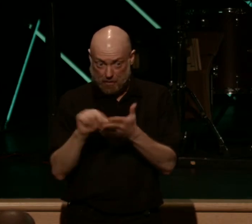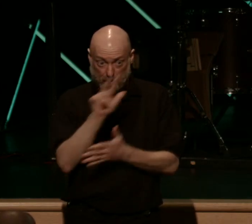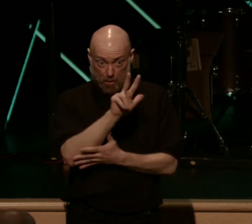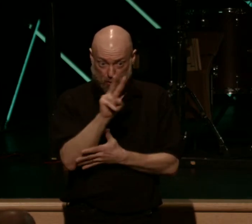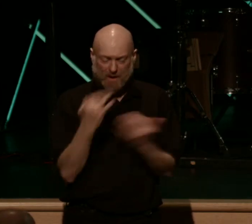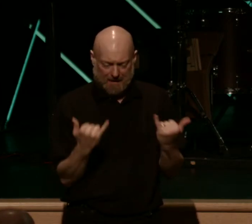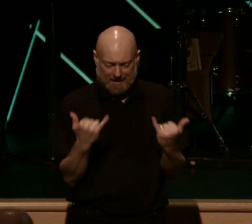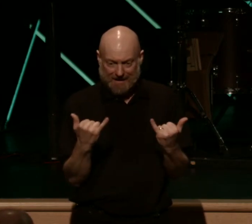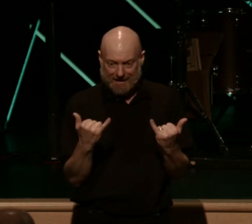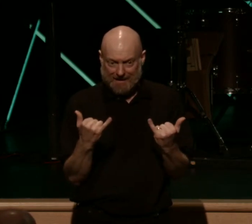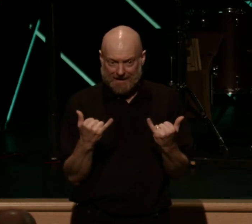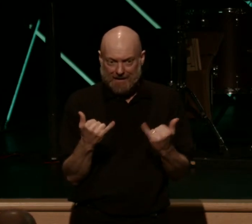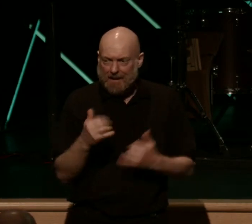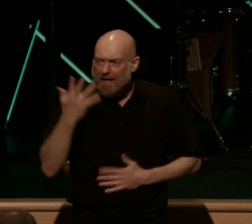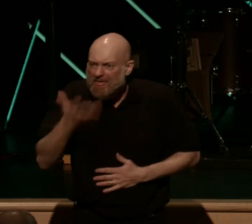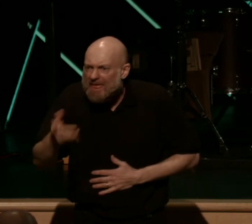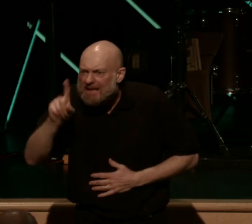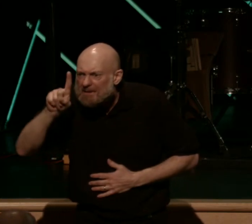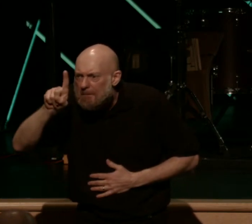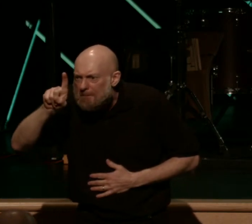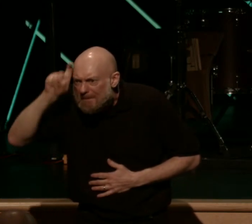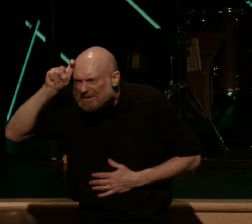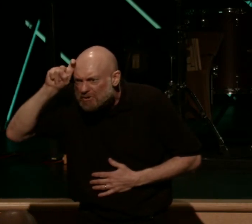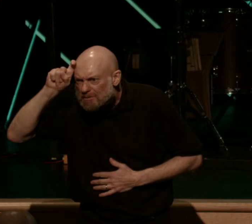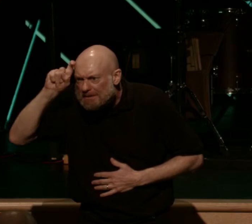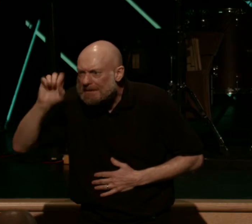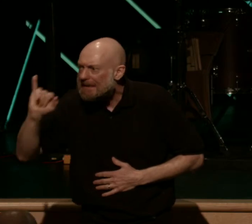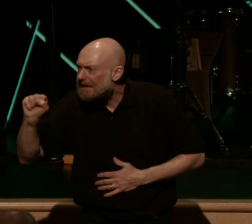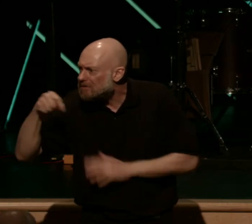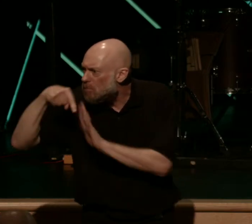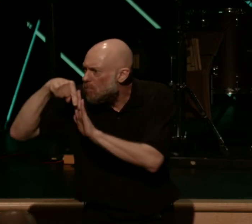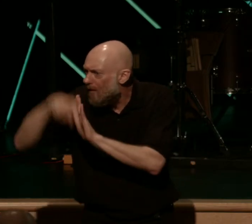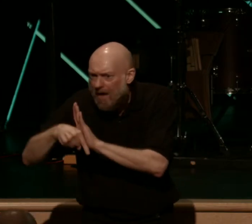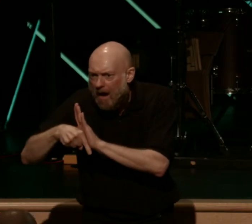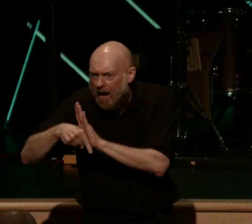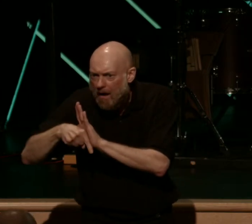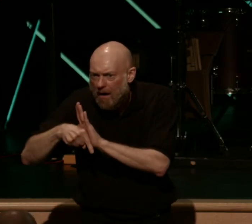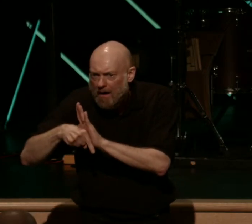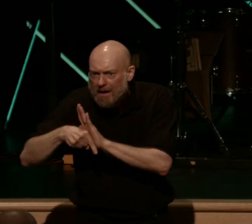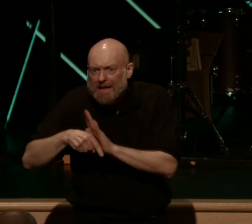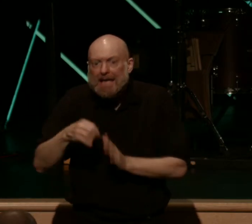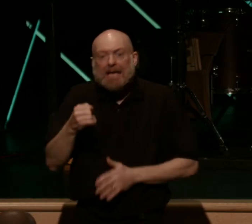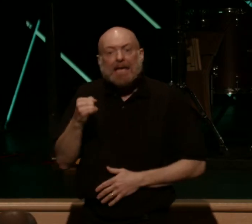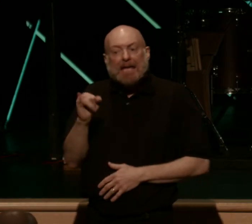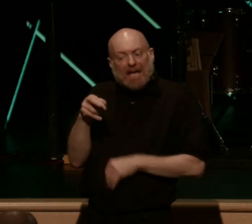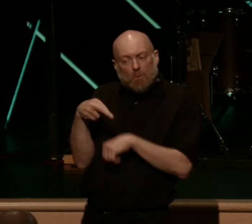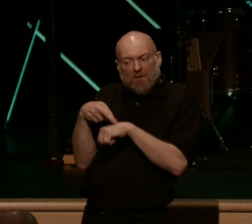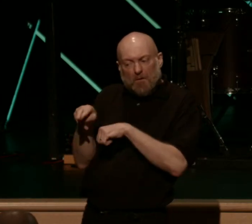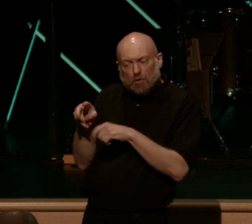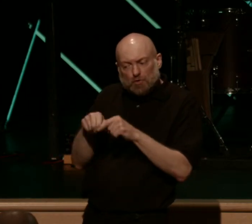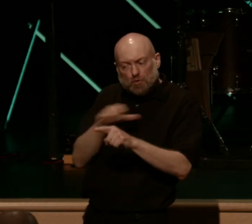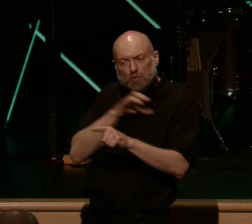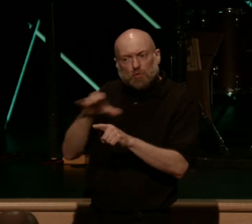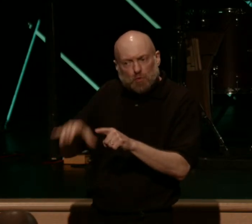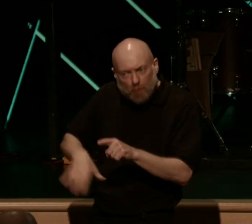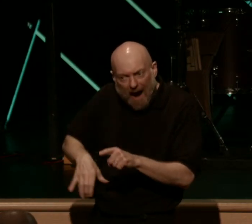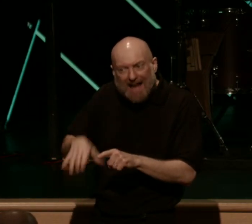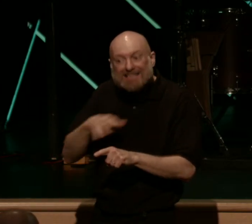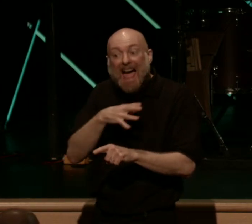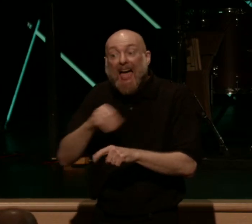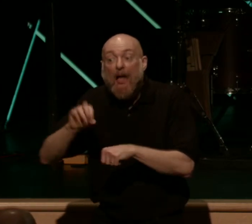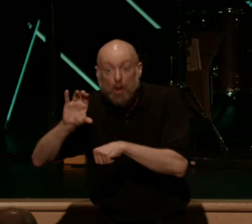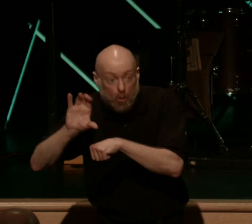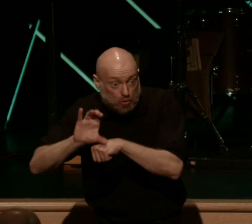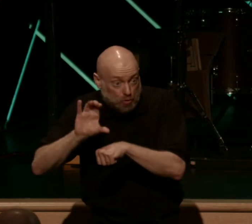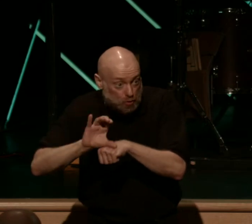32, this mystery is profound, and I'm saying that it refers to Christ and the